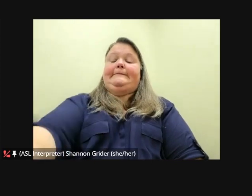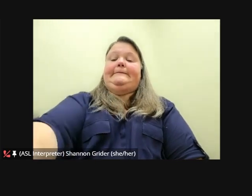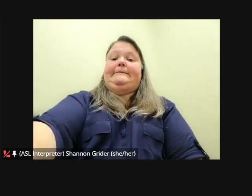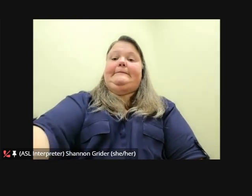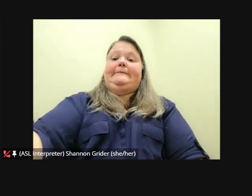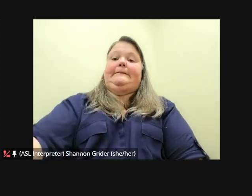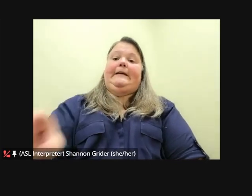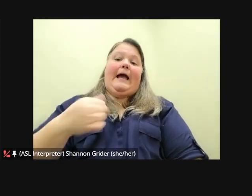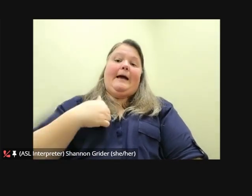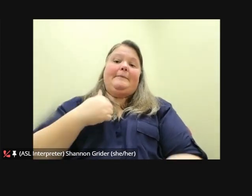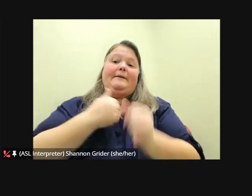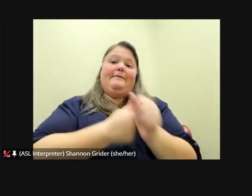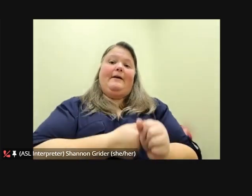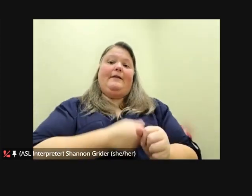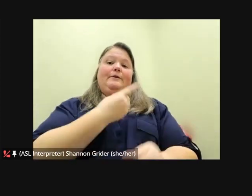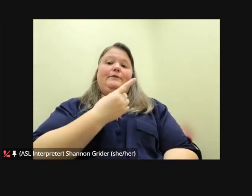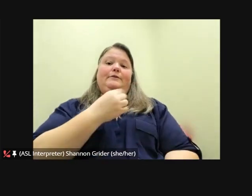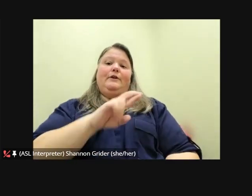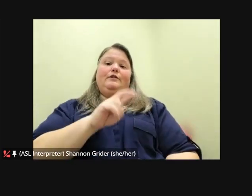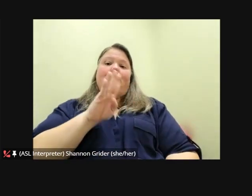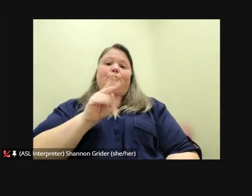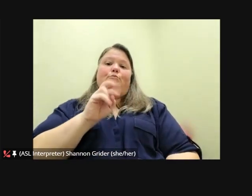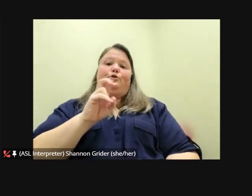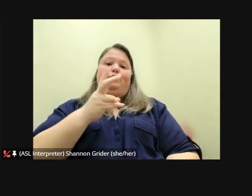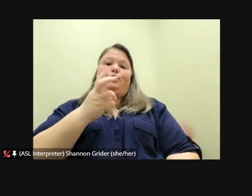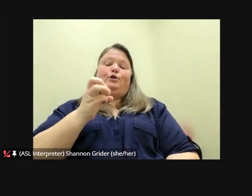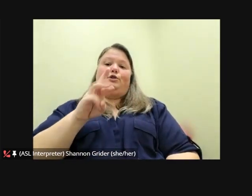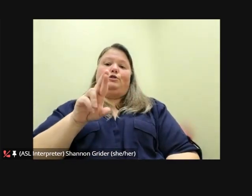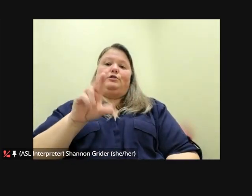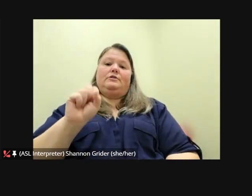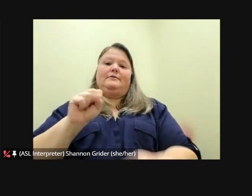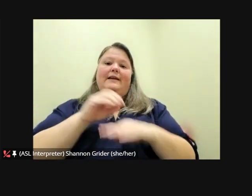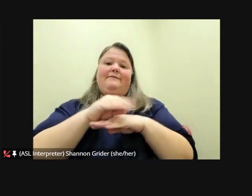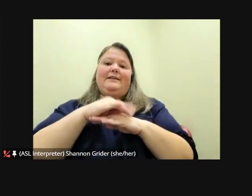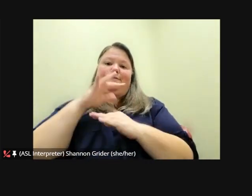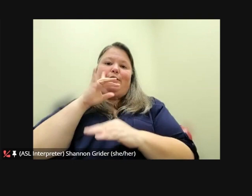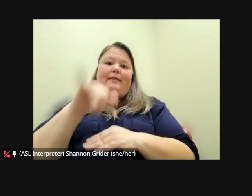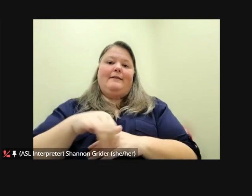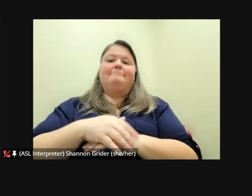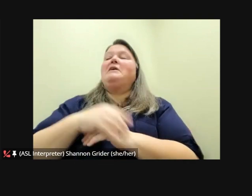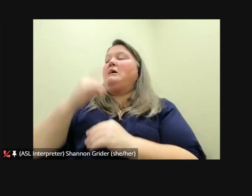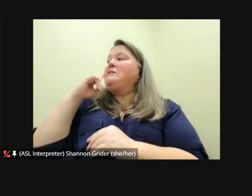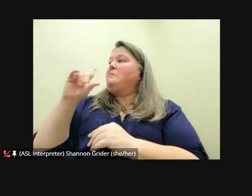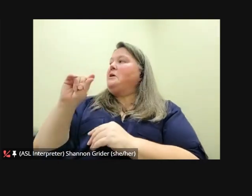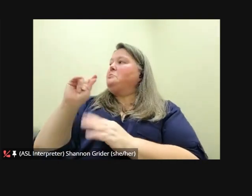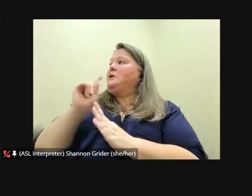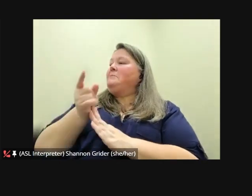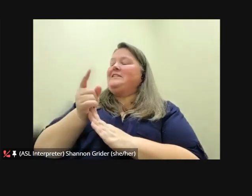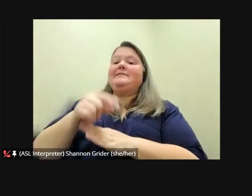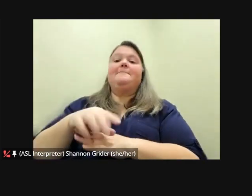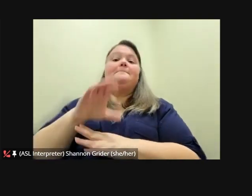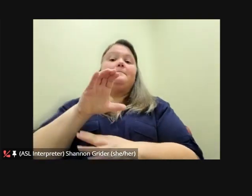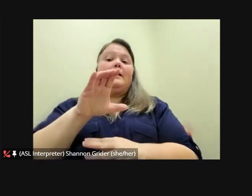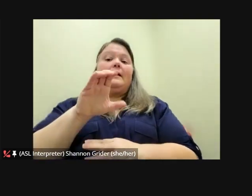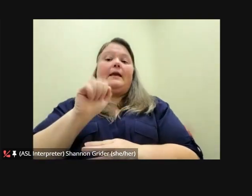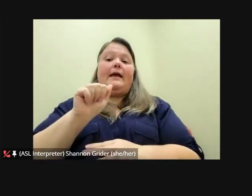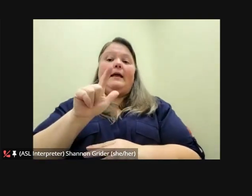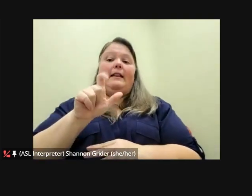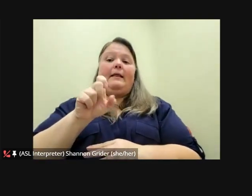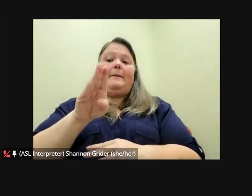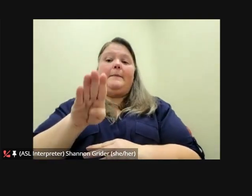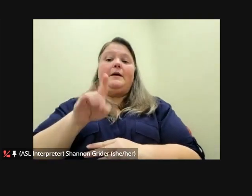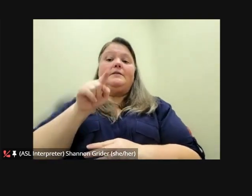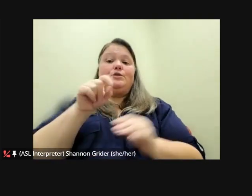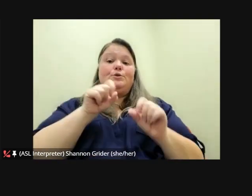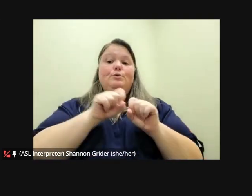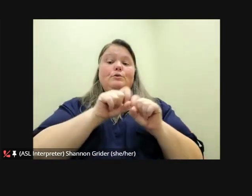that. I think about 20 minutes, John. Sounds good. Thank you. And Caleb, did you send Edna and Audrey their note catchers